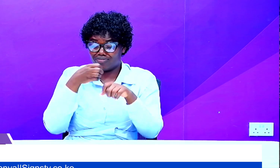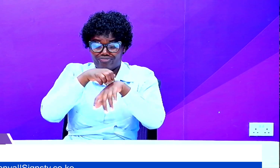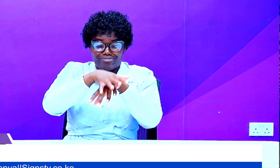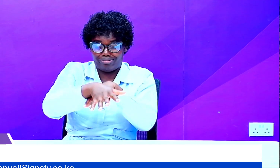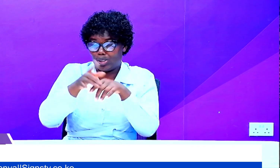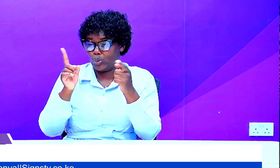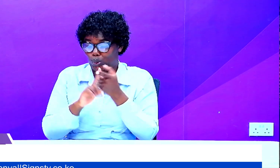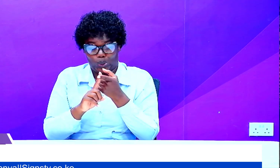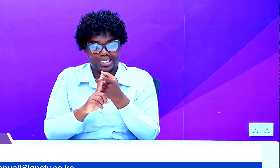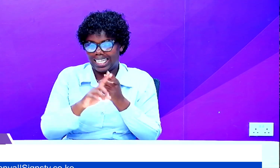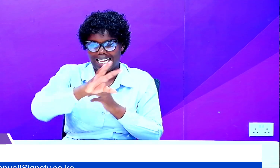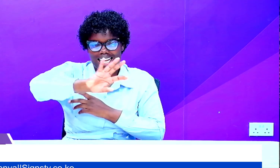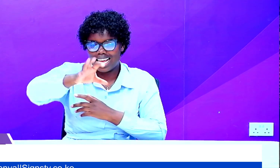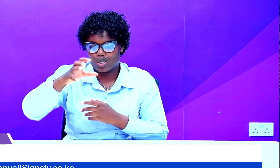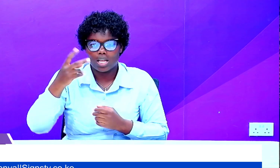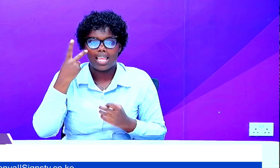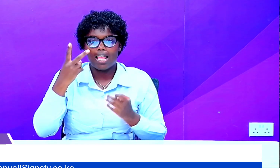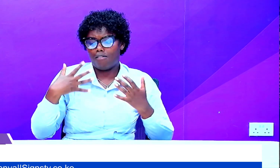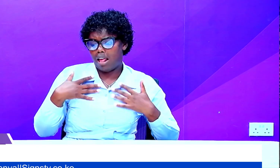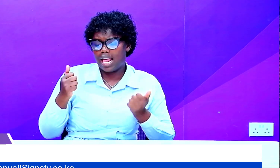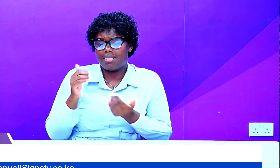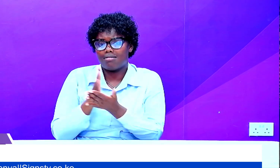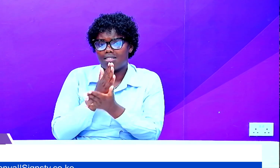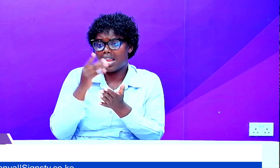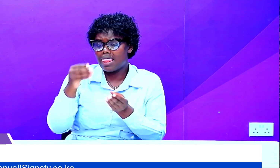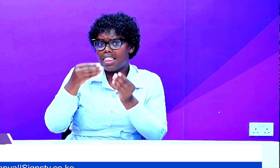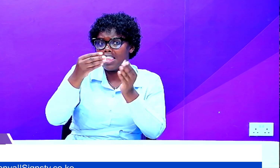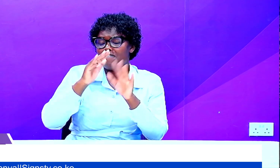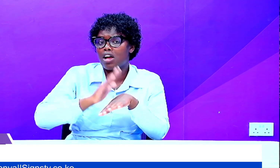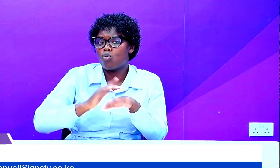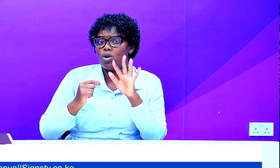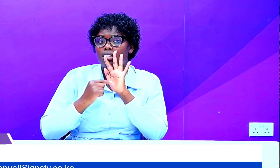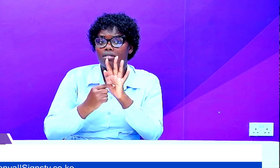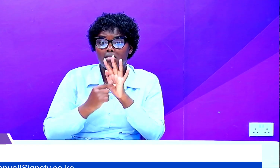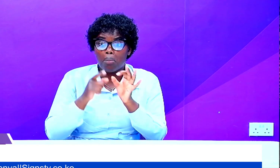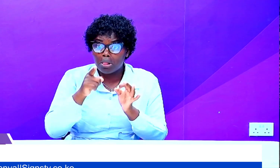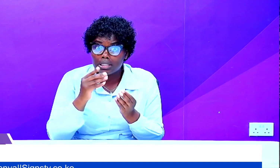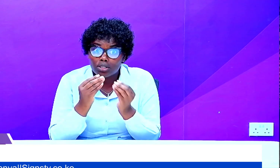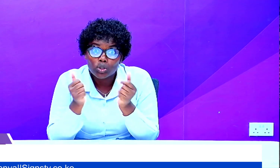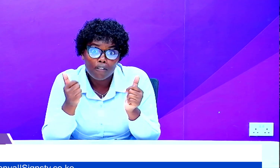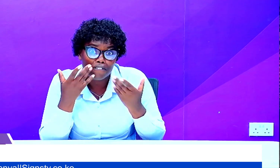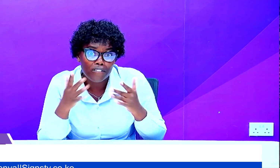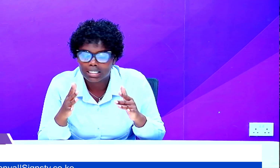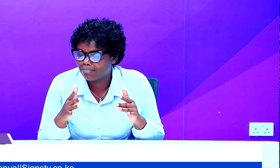not comfortable giving the education sector to the county government because even the health sector is not stable yet.